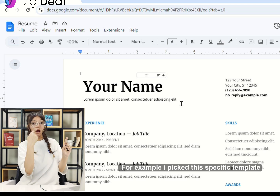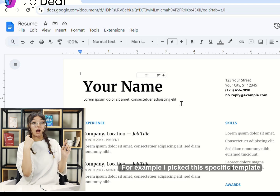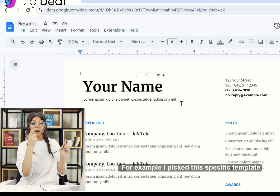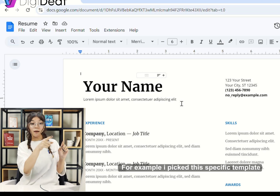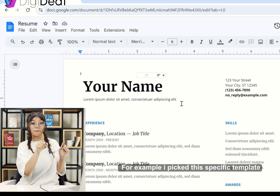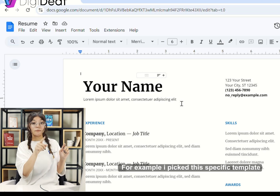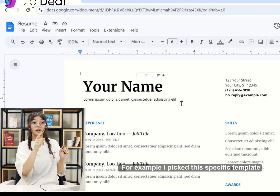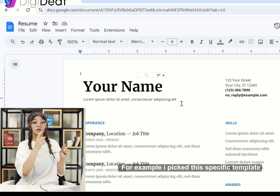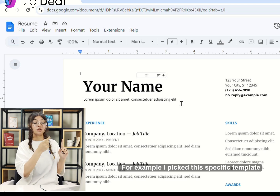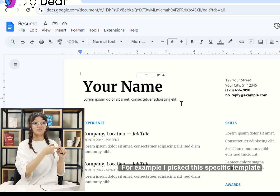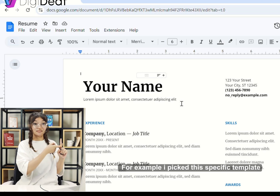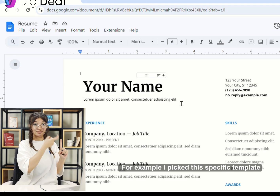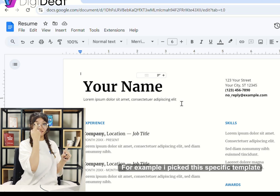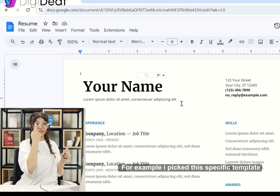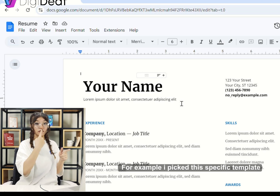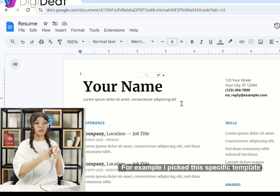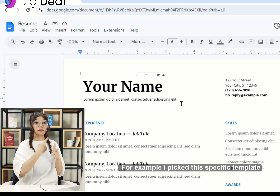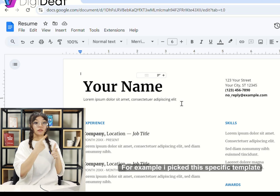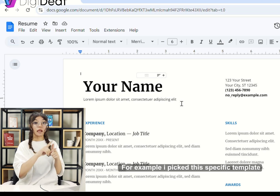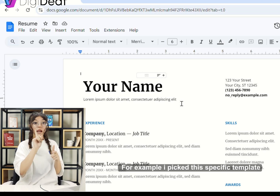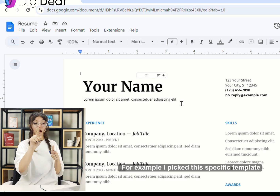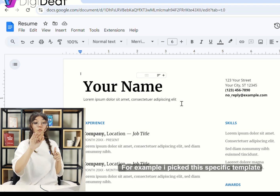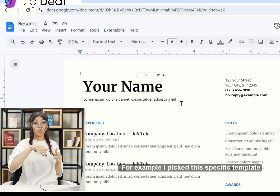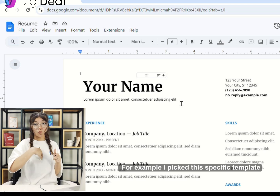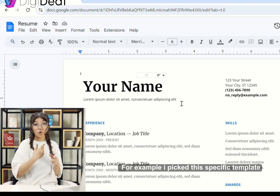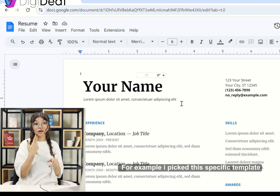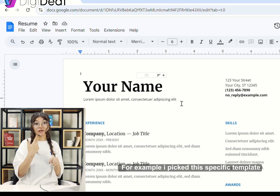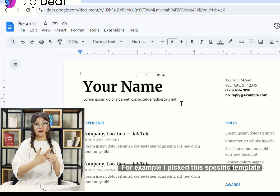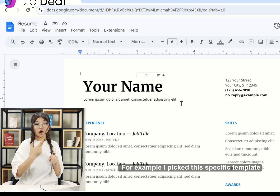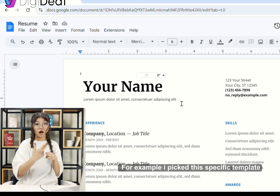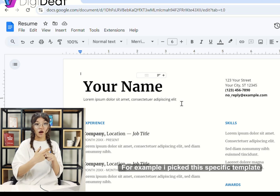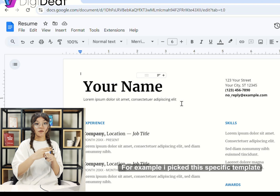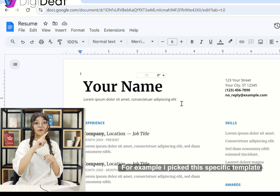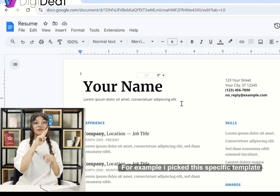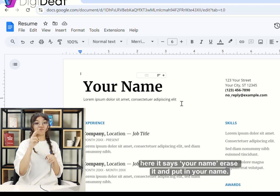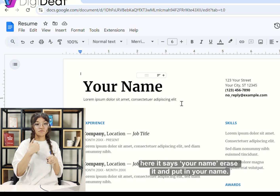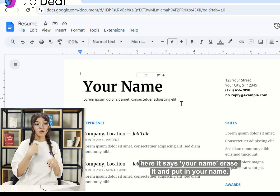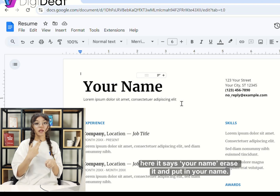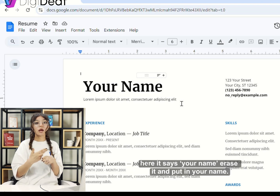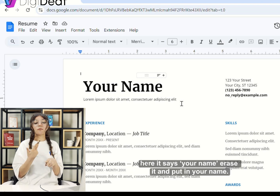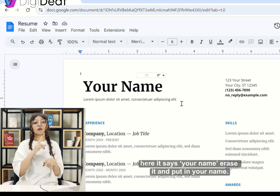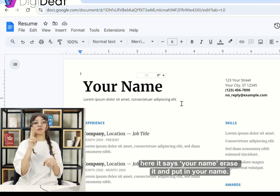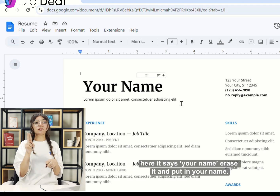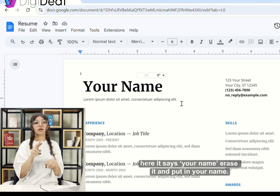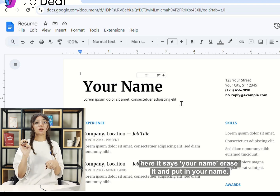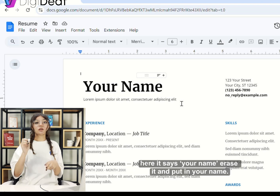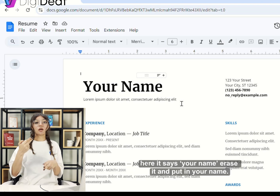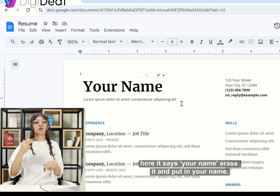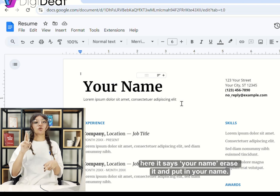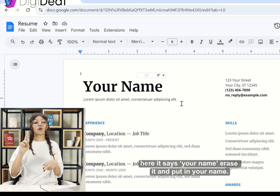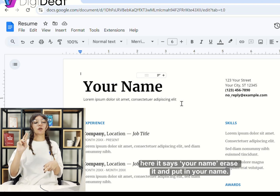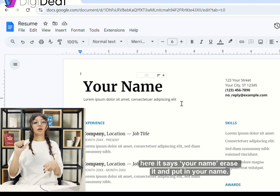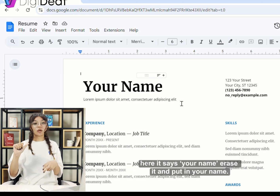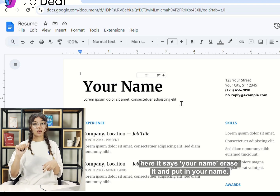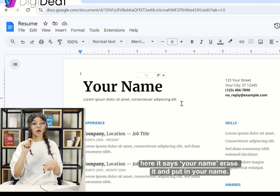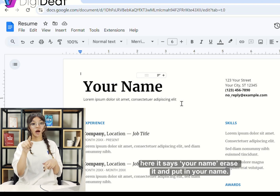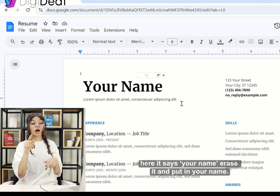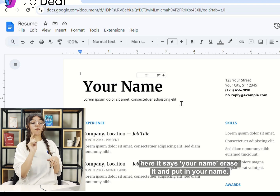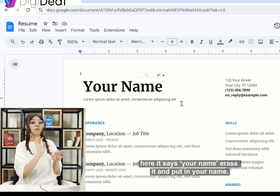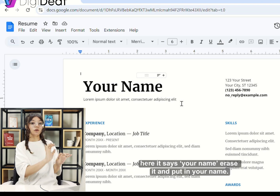Here it says, your name, erase it, and put in your name.